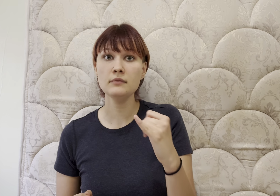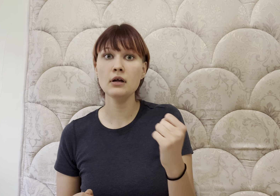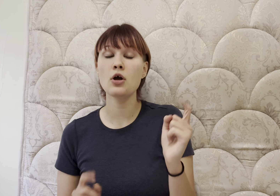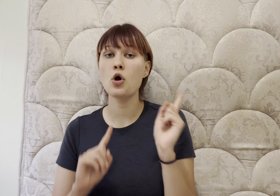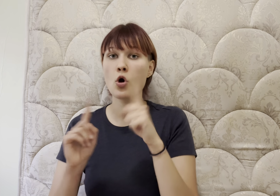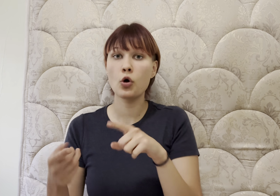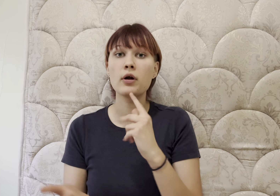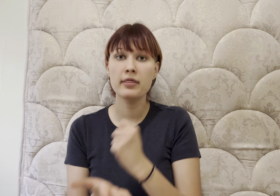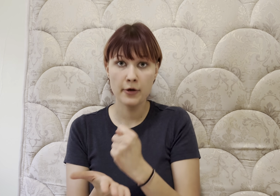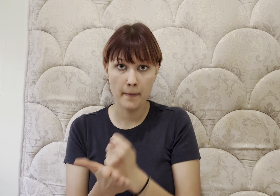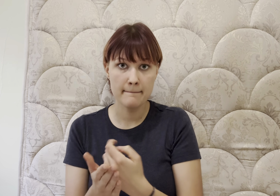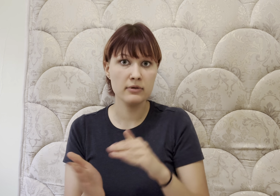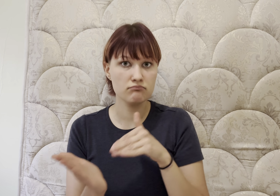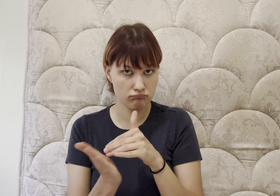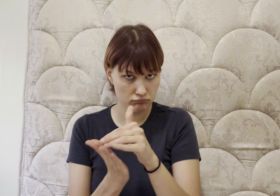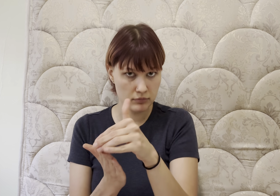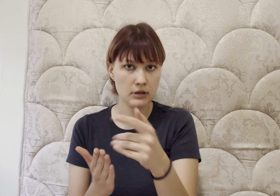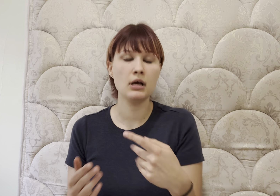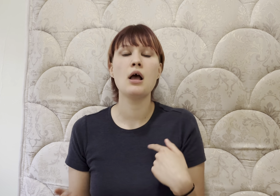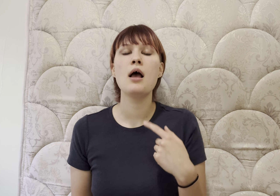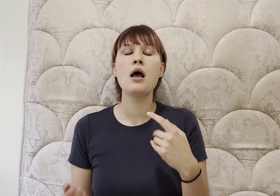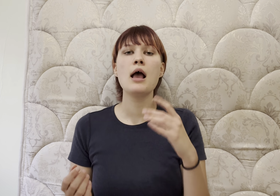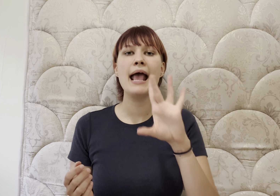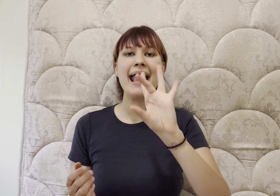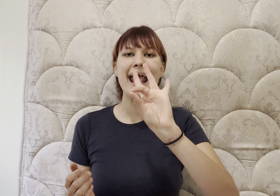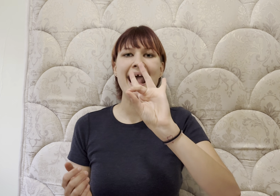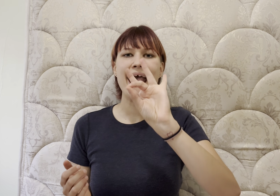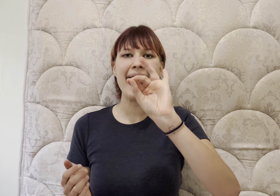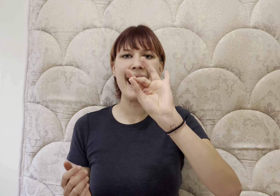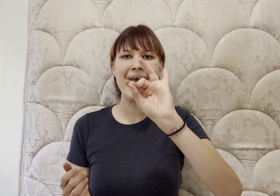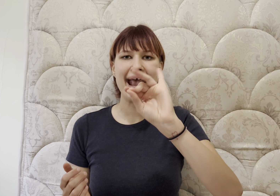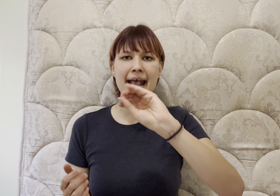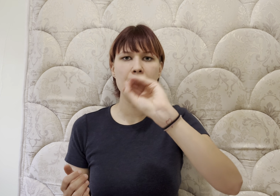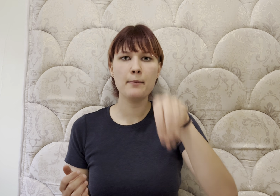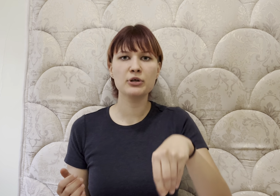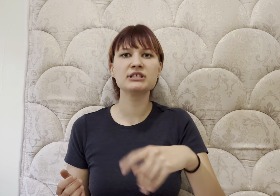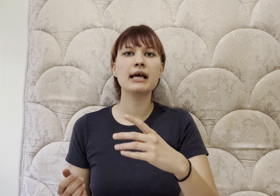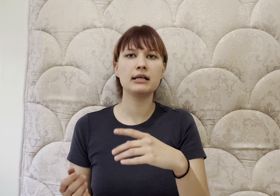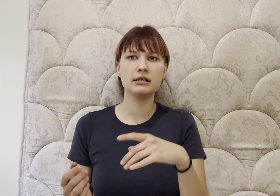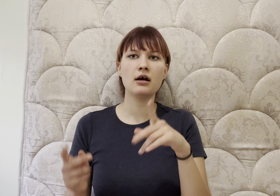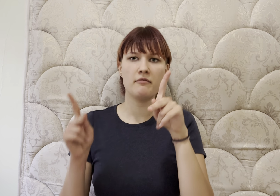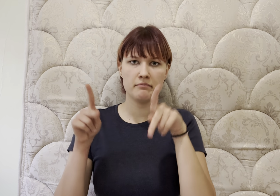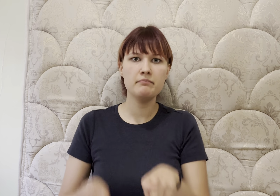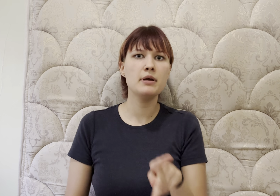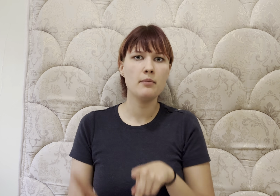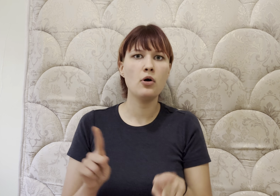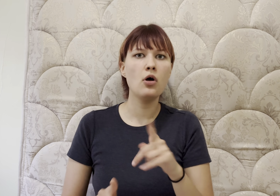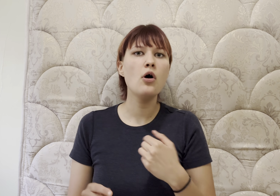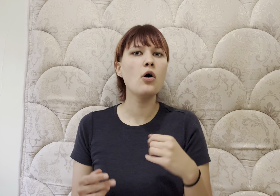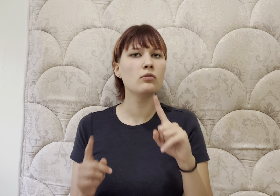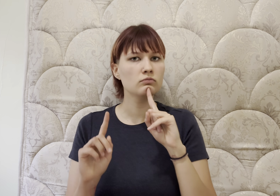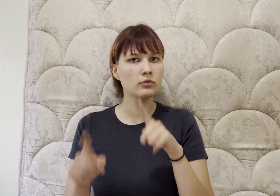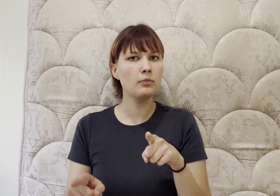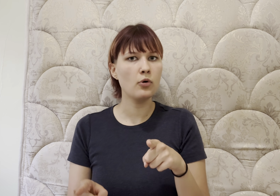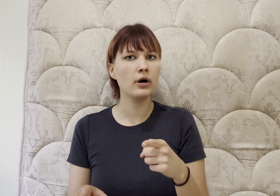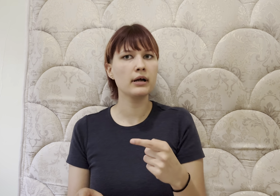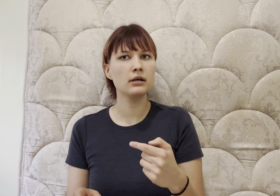in their life, significant reductions in their symptoms, significant improvements in their quality of life after seeing